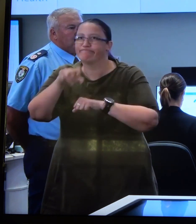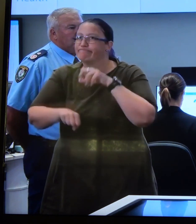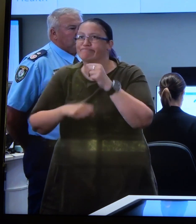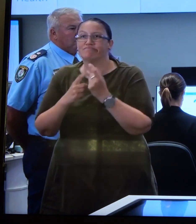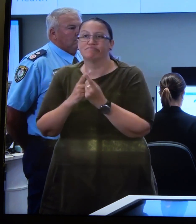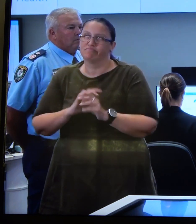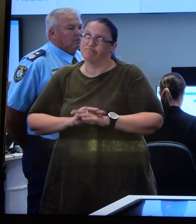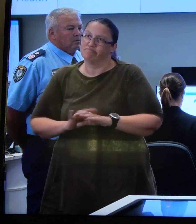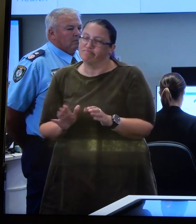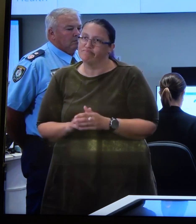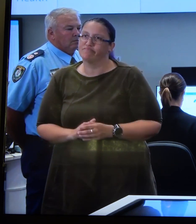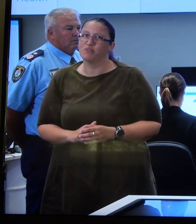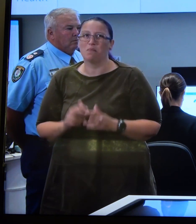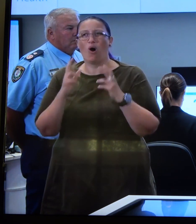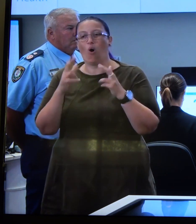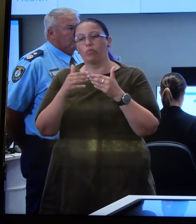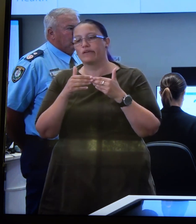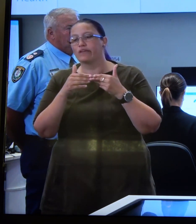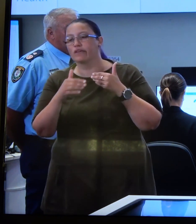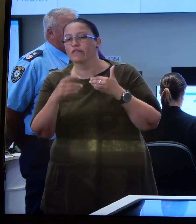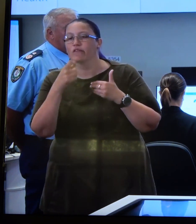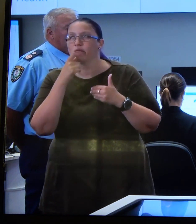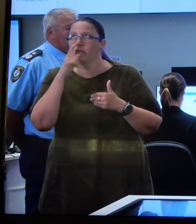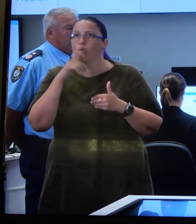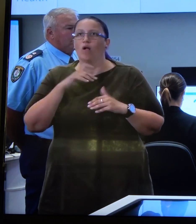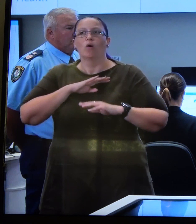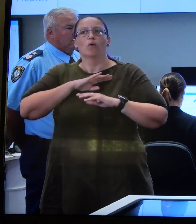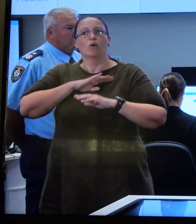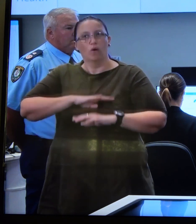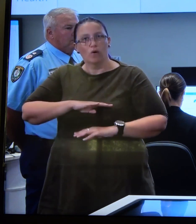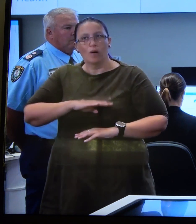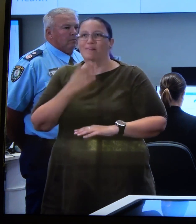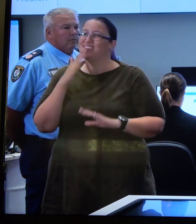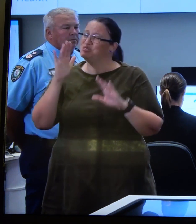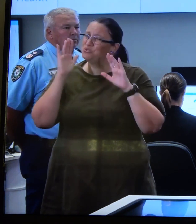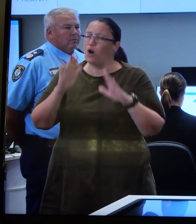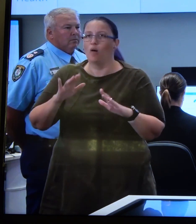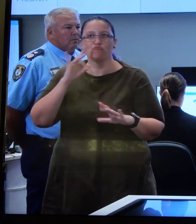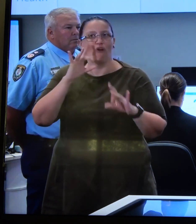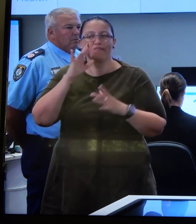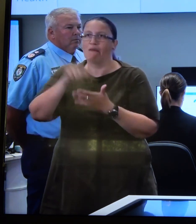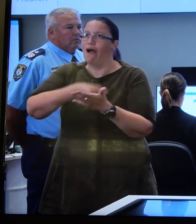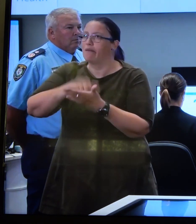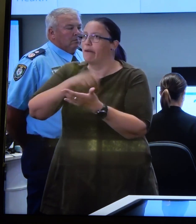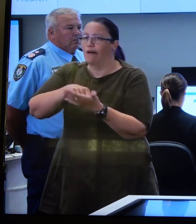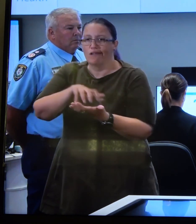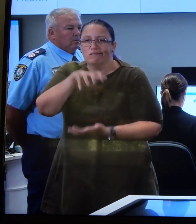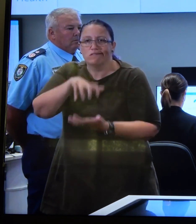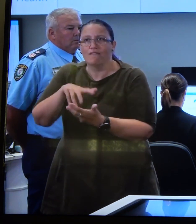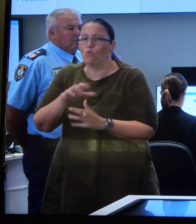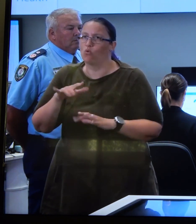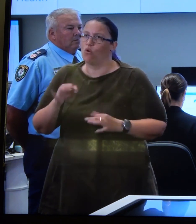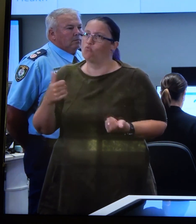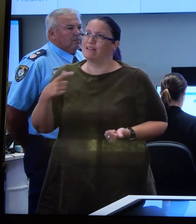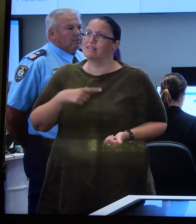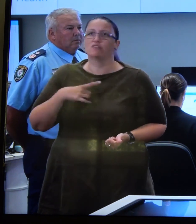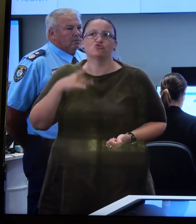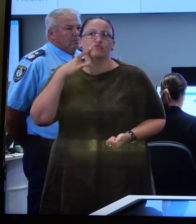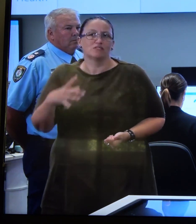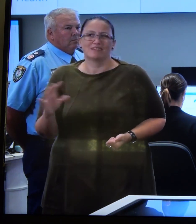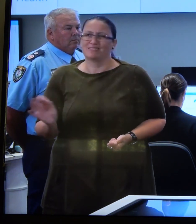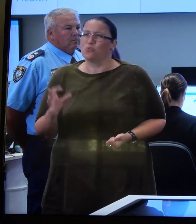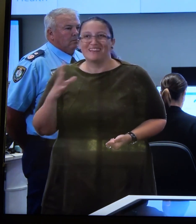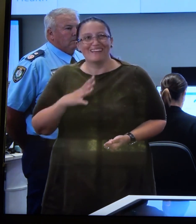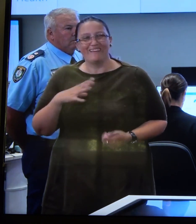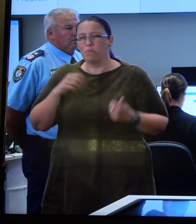get through, but I do see hope of it getting through. Please stop that activity. It's not necessary, it's not needed, and